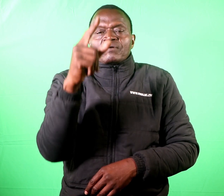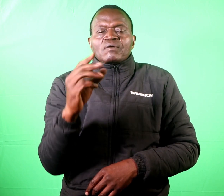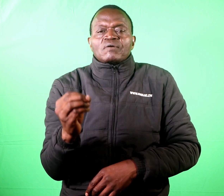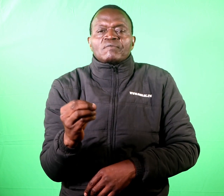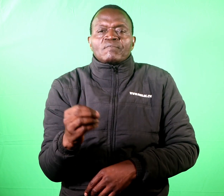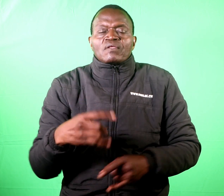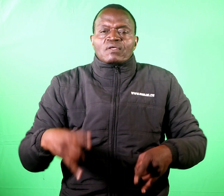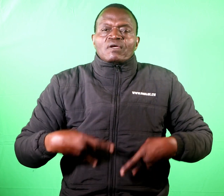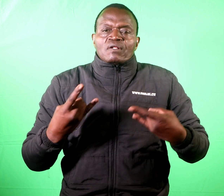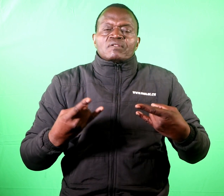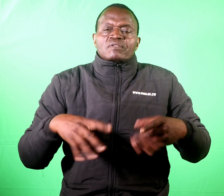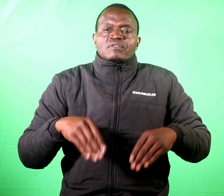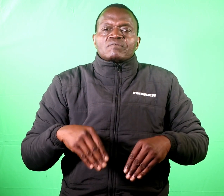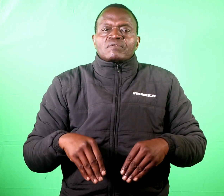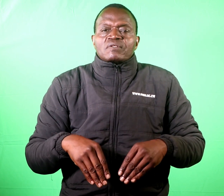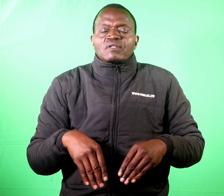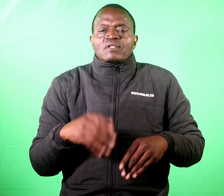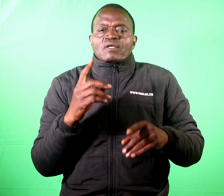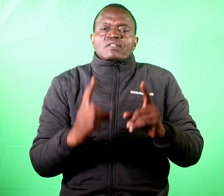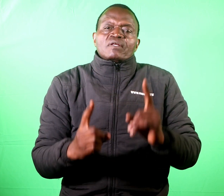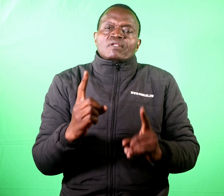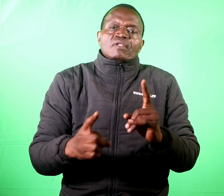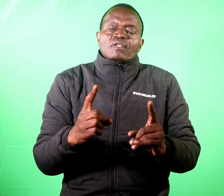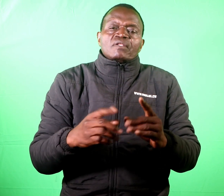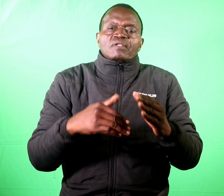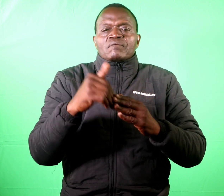Health services and related infrastructure improvement,